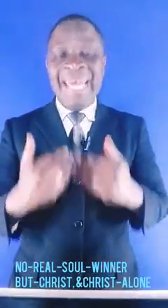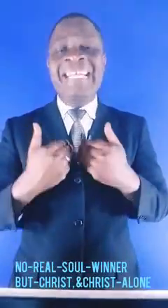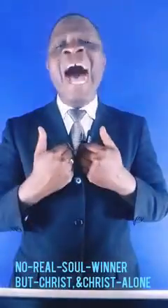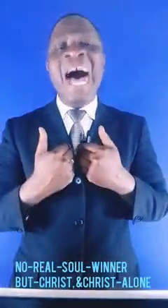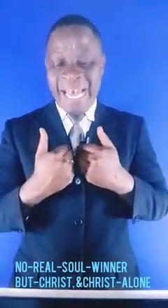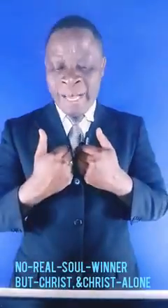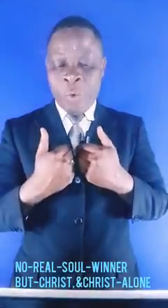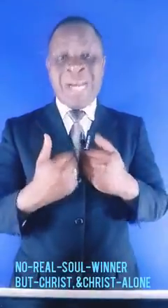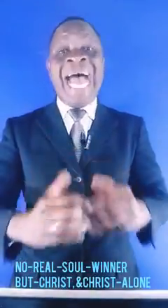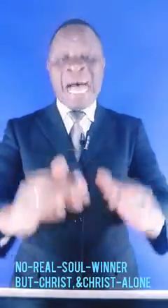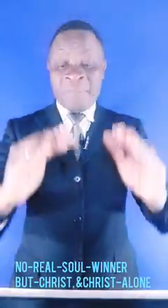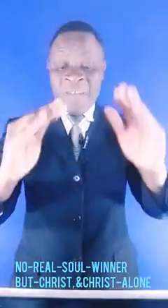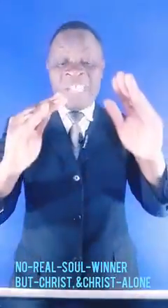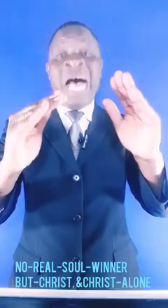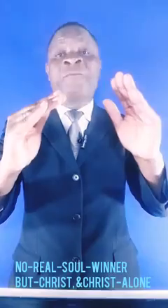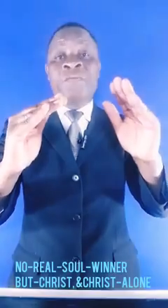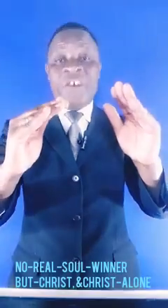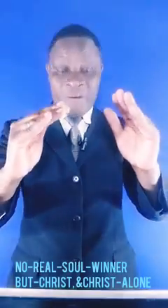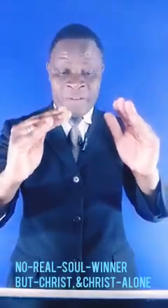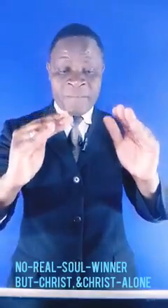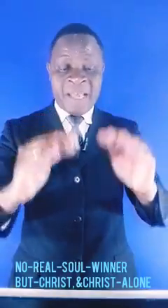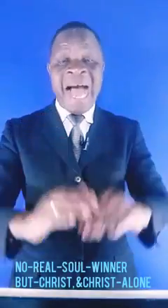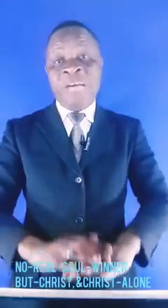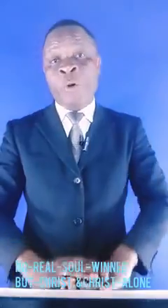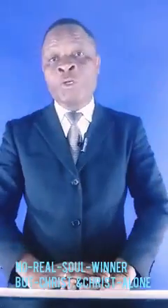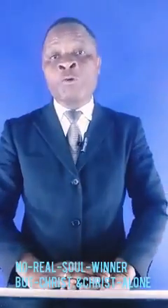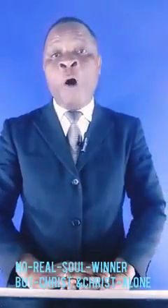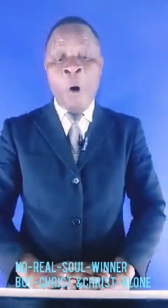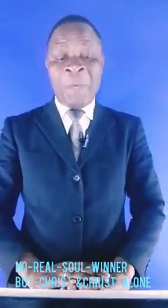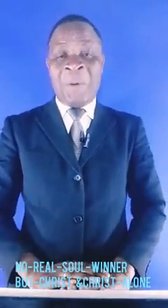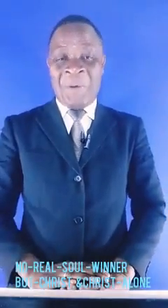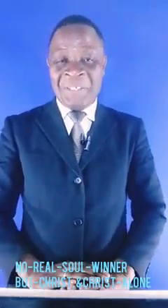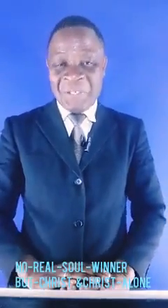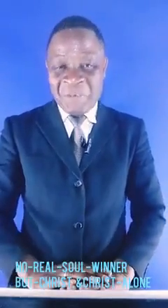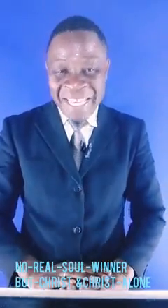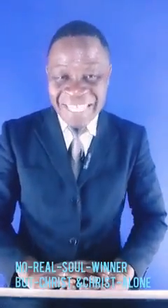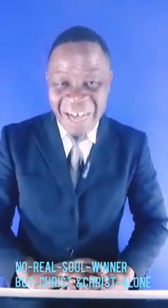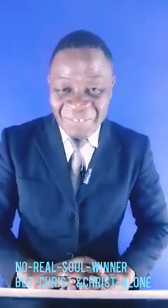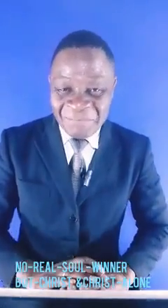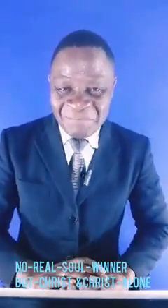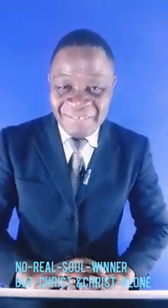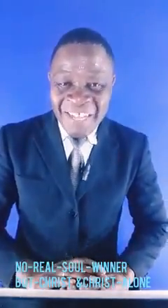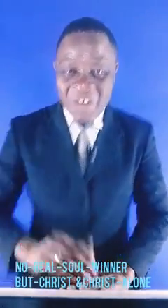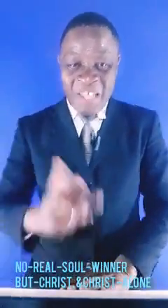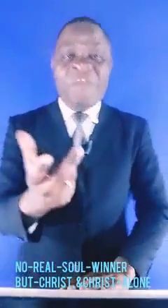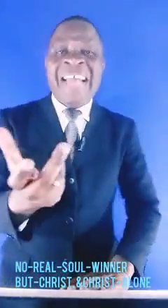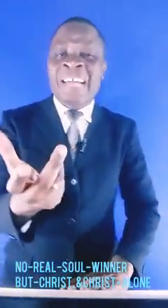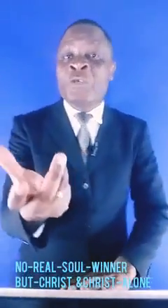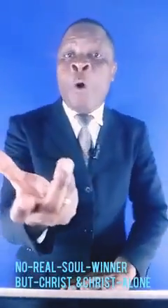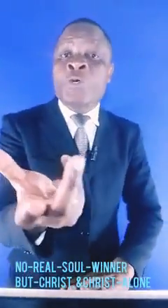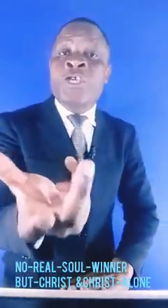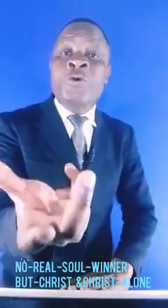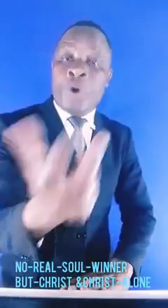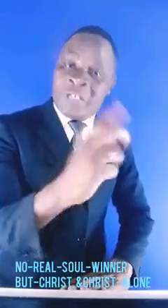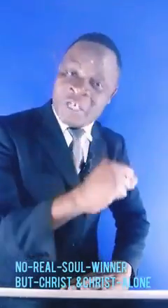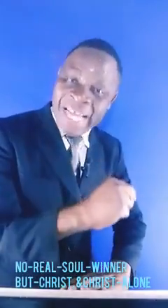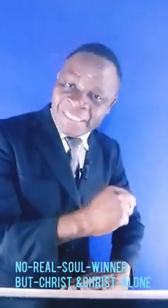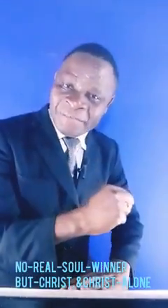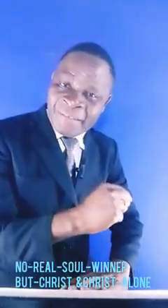and I, when I am lifted up from the earth, I will draw all people to myself. So the Father draws you towards Christ,